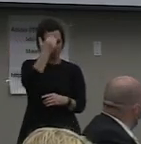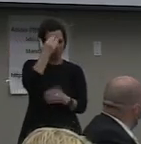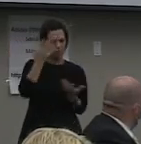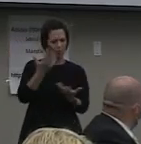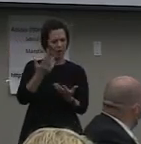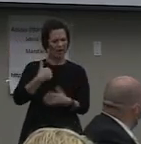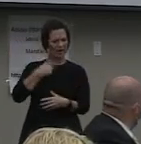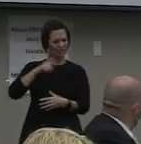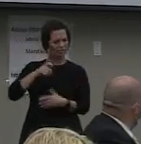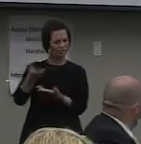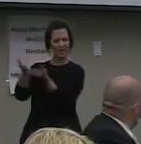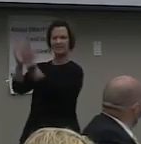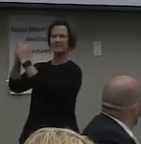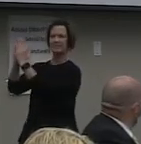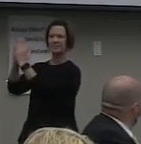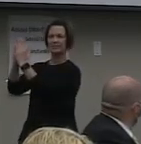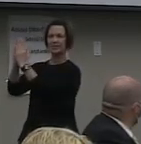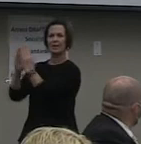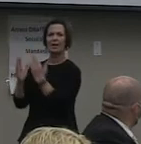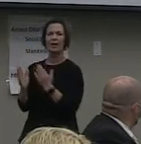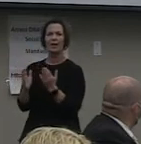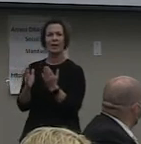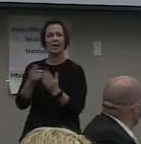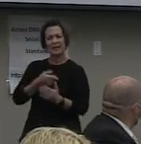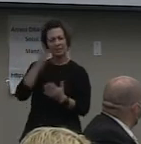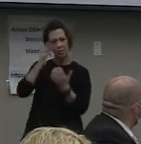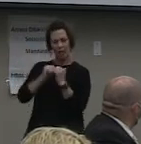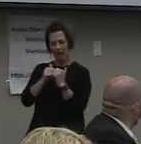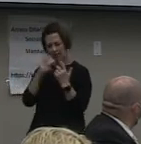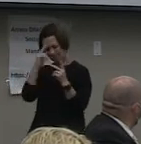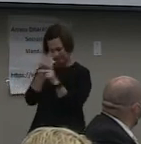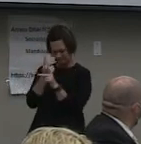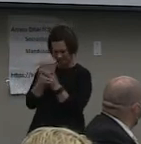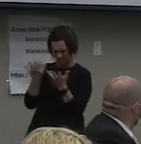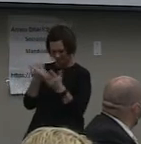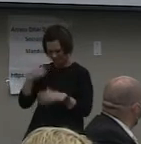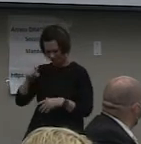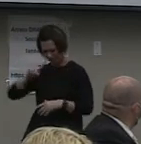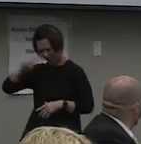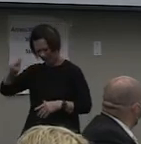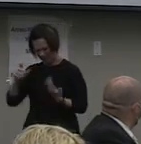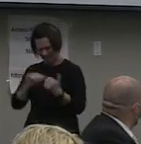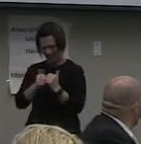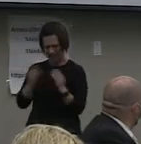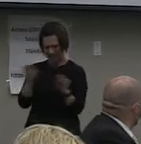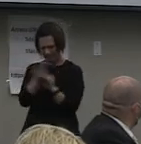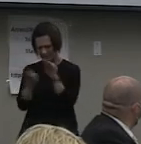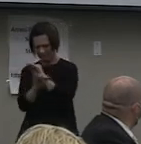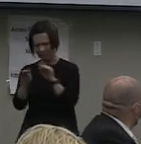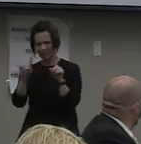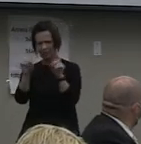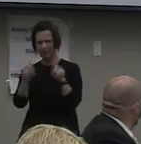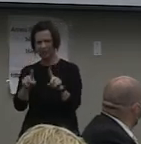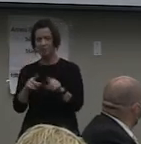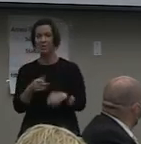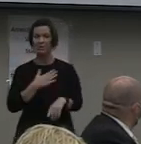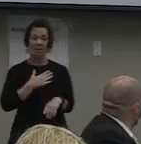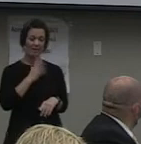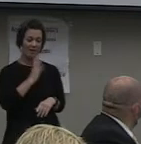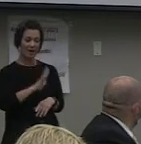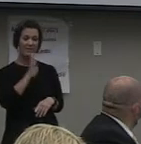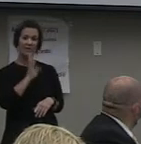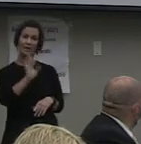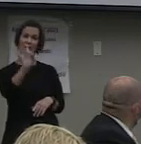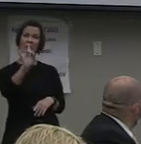of questions to ask. I have an 8-year-old and I have a 5-year-old, and they are never short of questions, oh